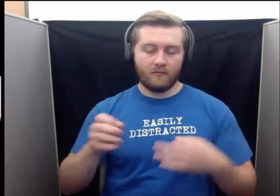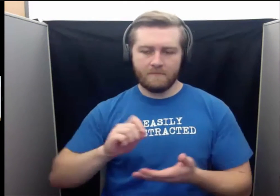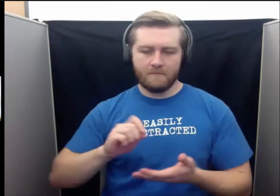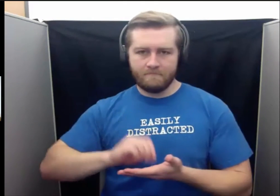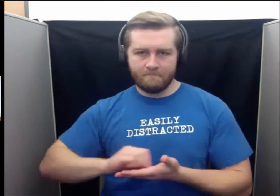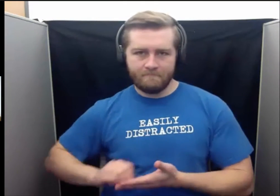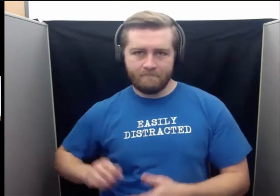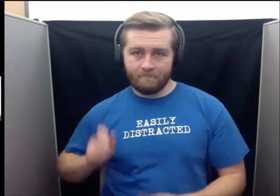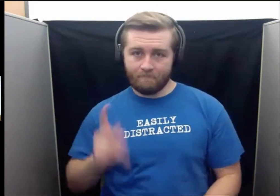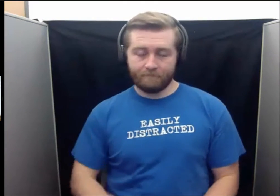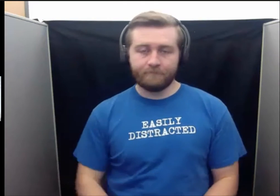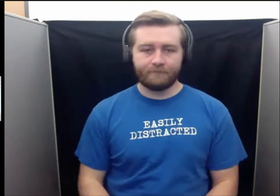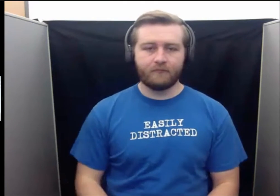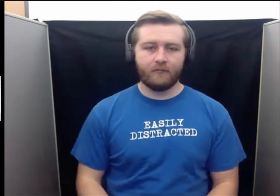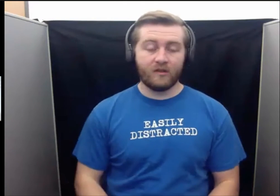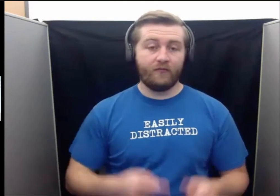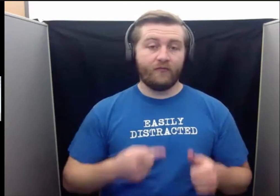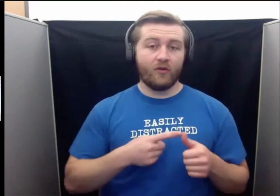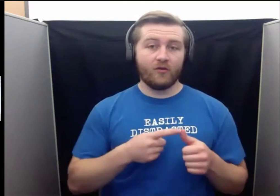First word,